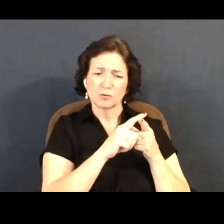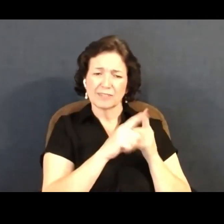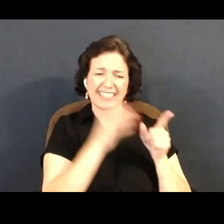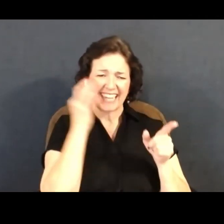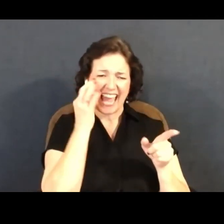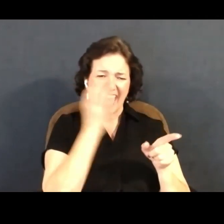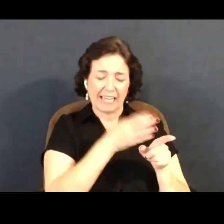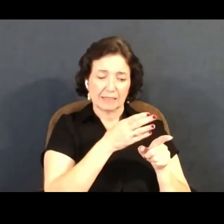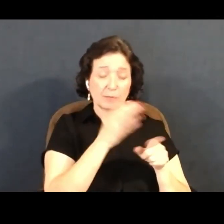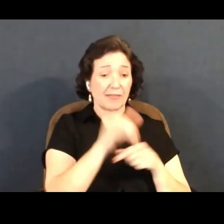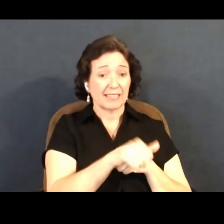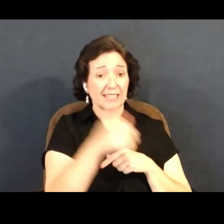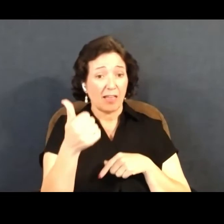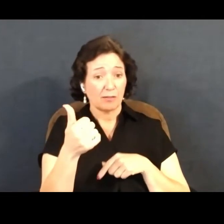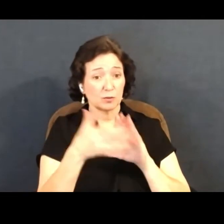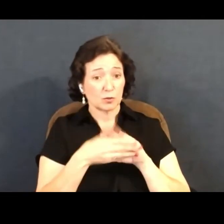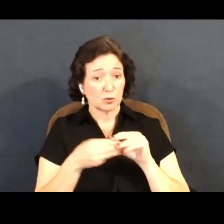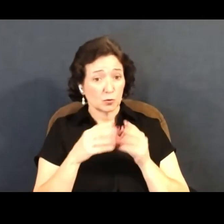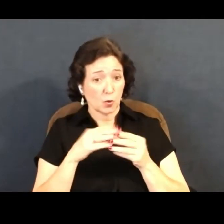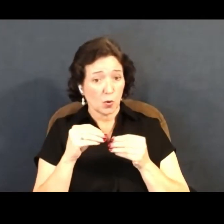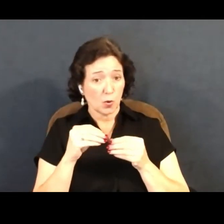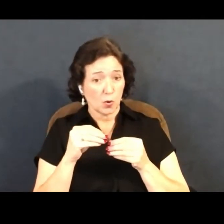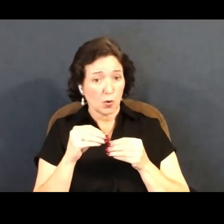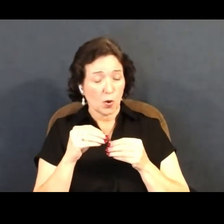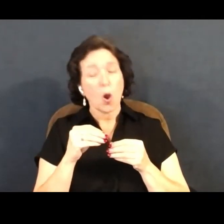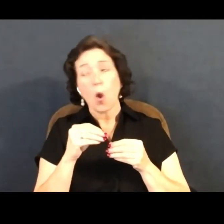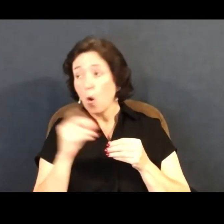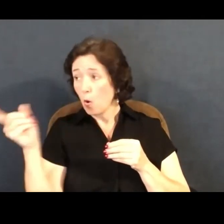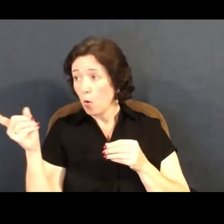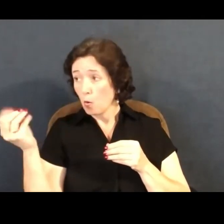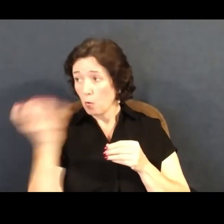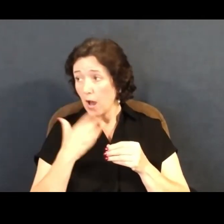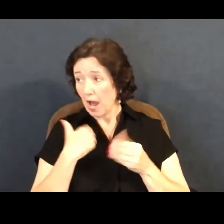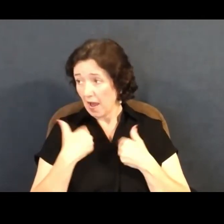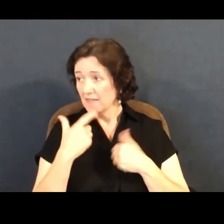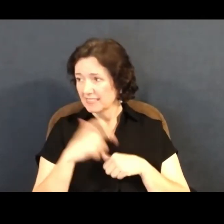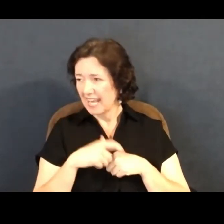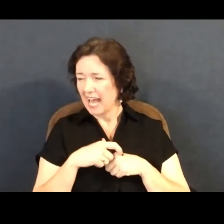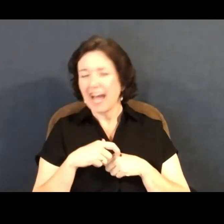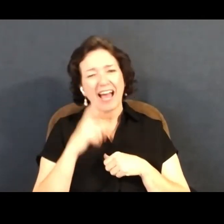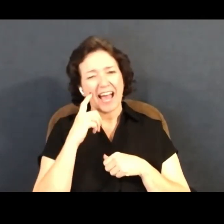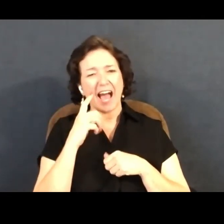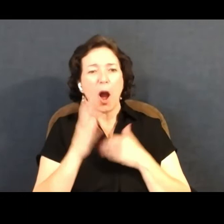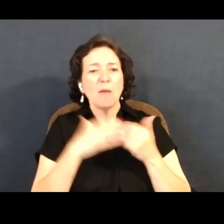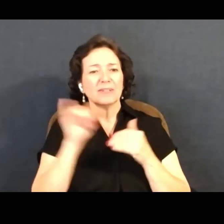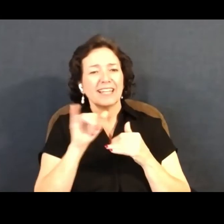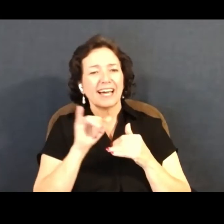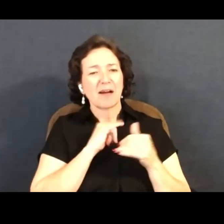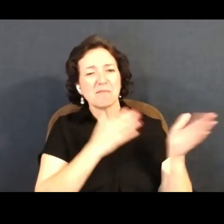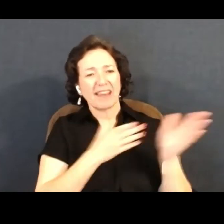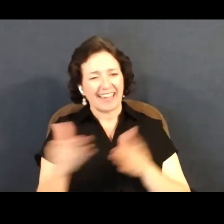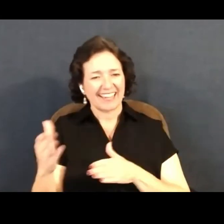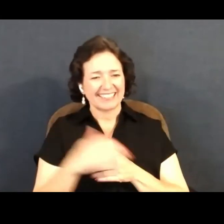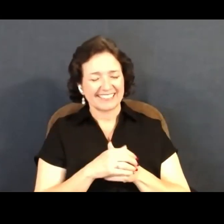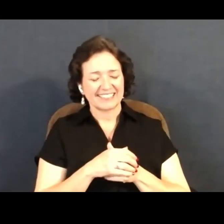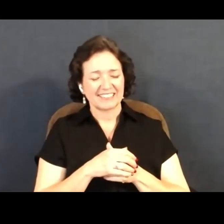another story. For another time. Which I also have time to tell you. It's almost like I planned it, isn't it?